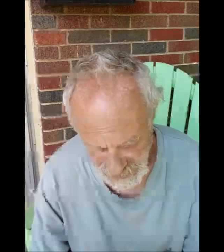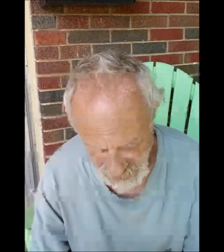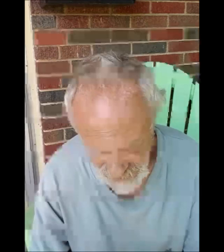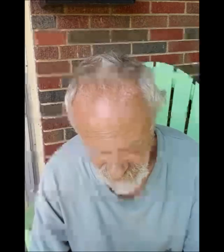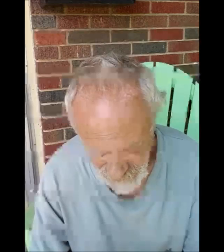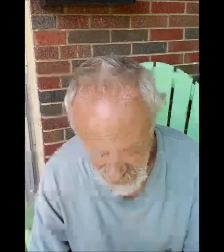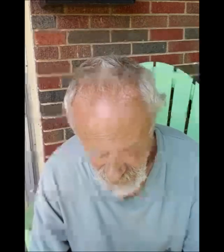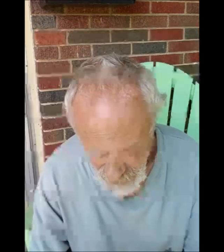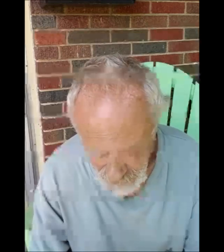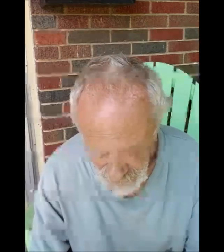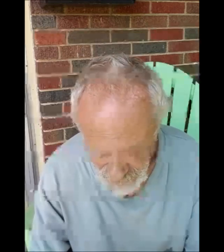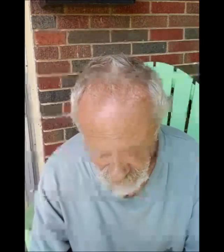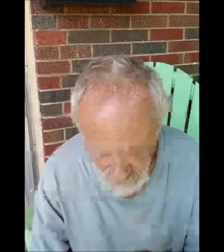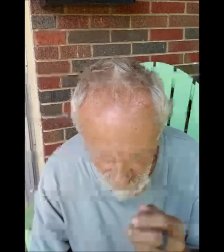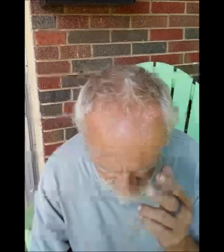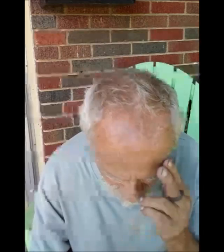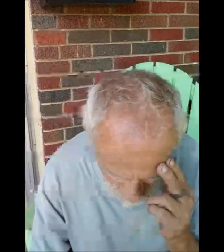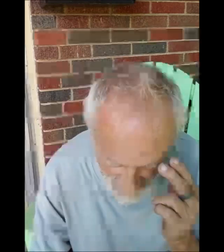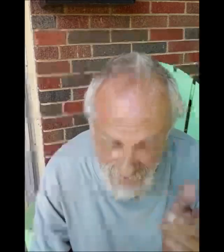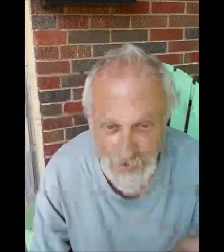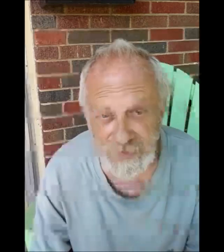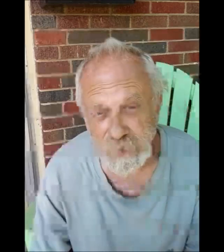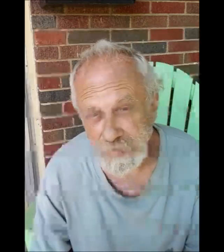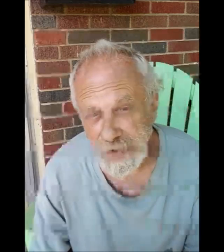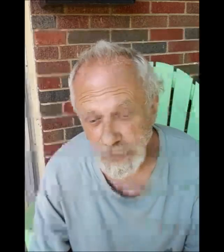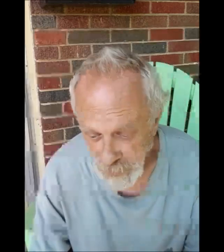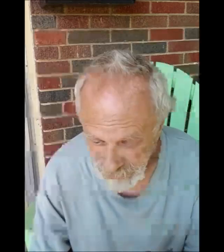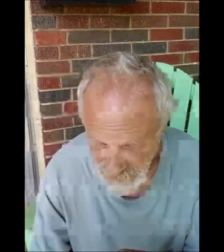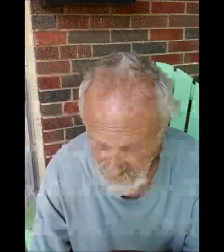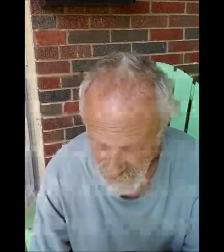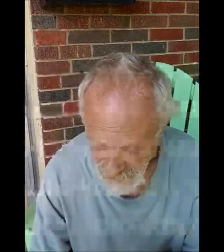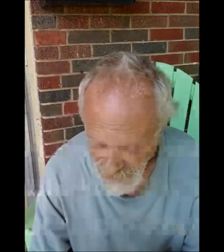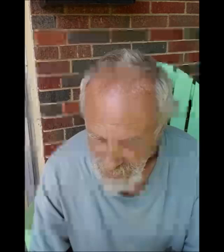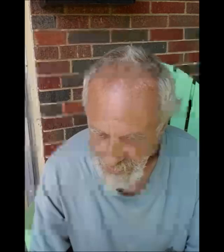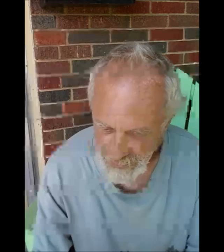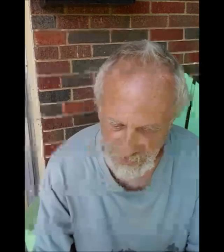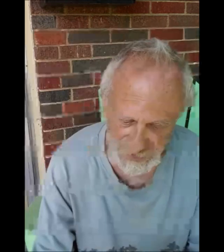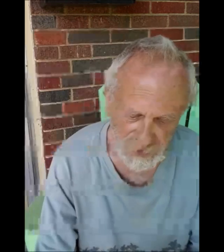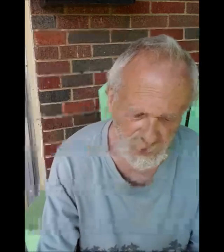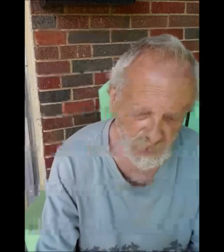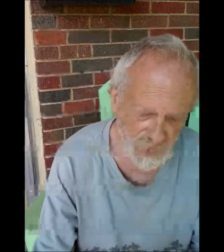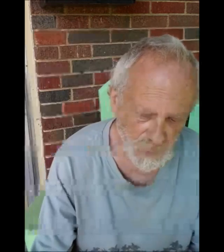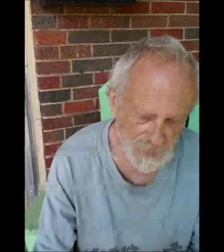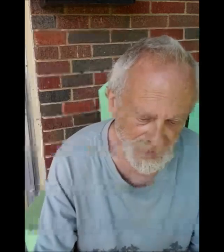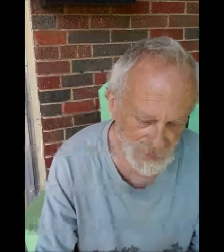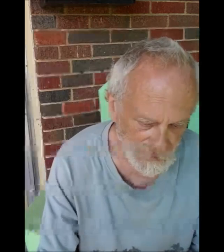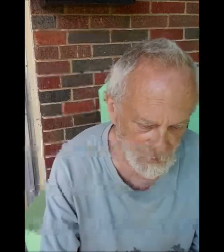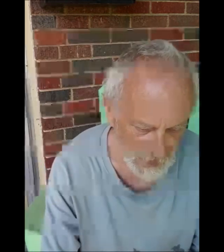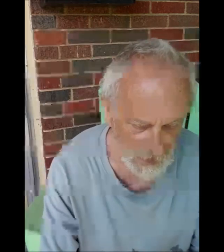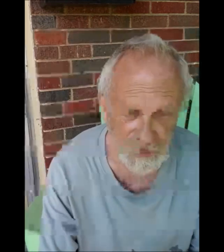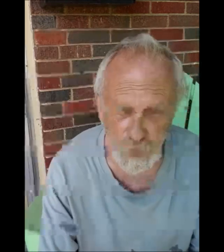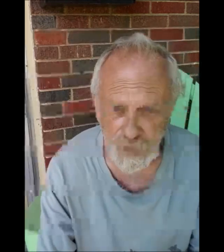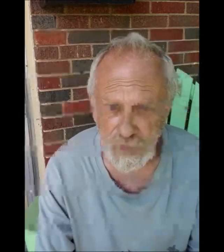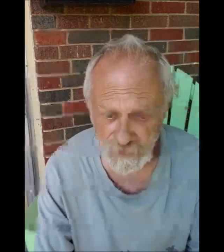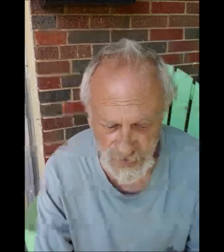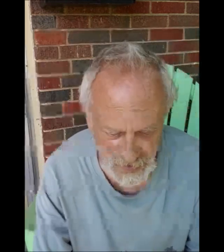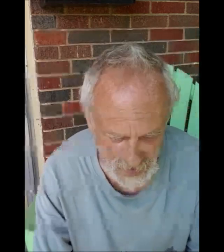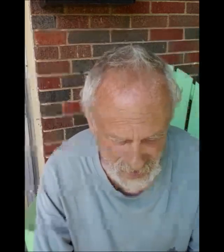did, but their foreheads under the hats remained white. An Indian knew a white man by his forehead.